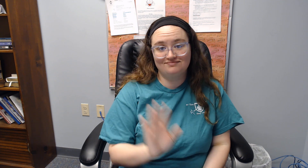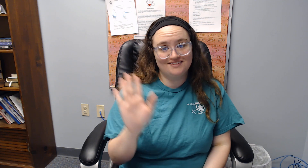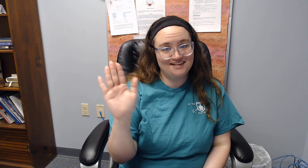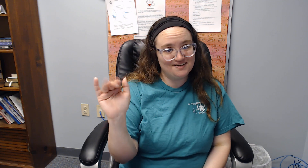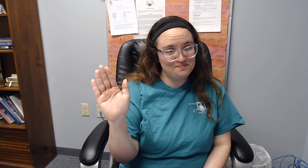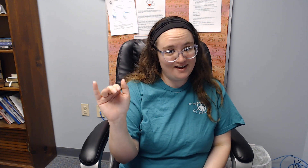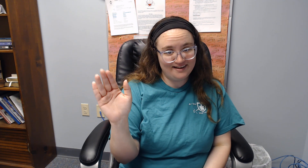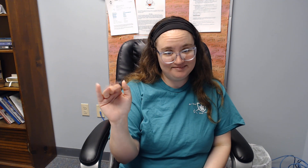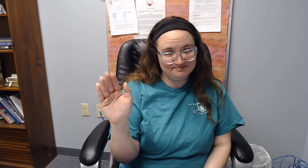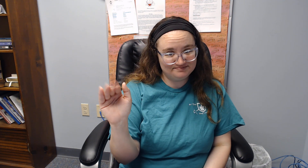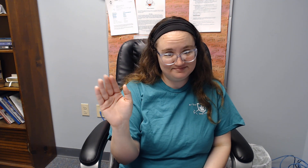Goodbye.